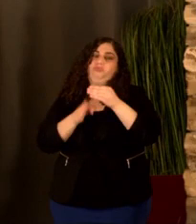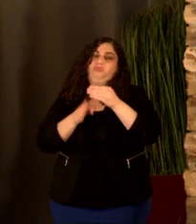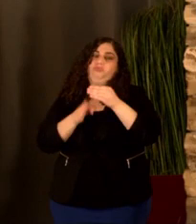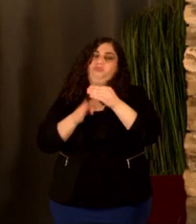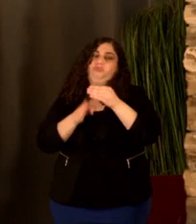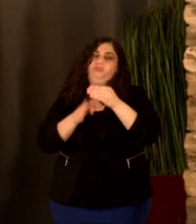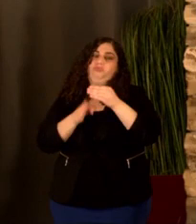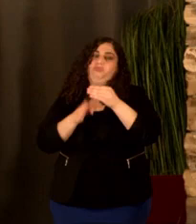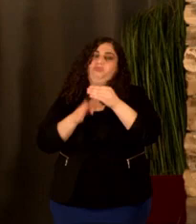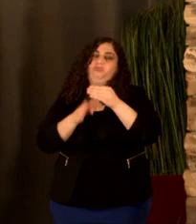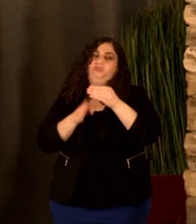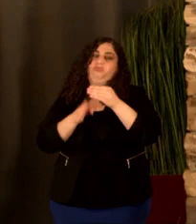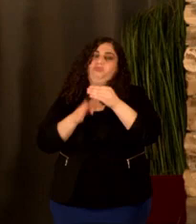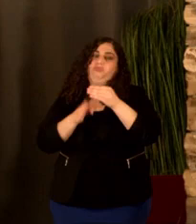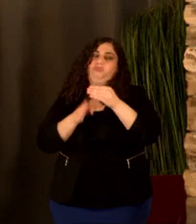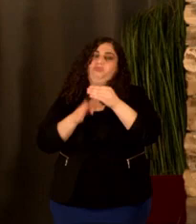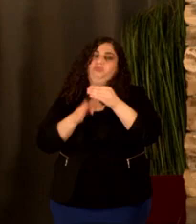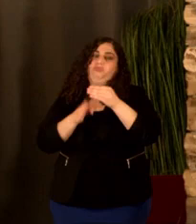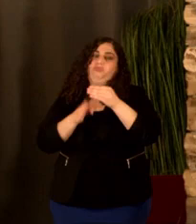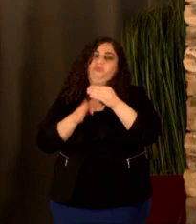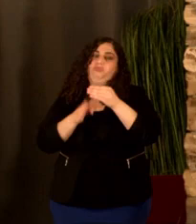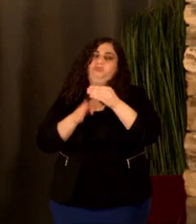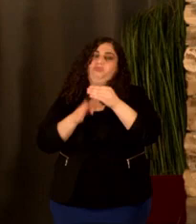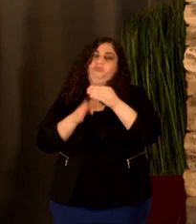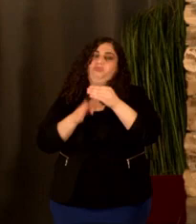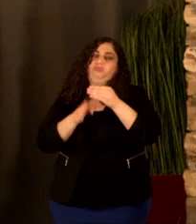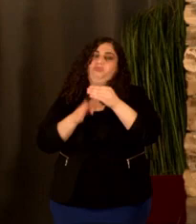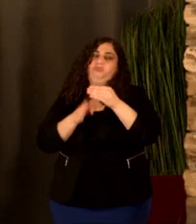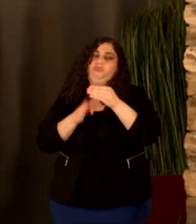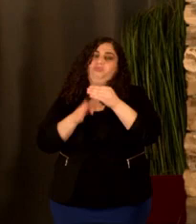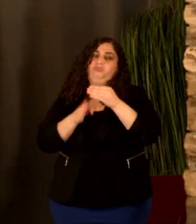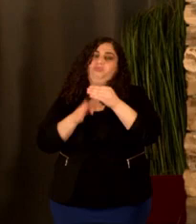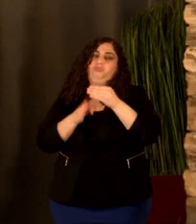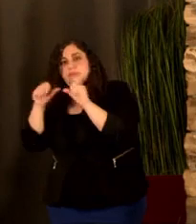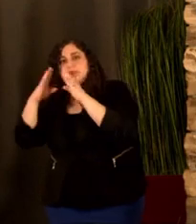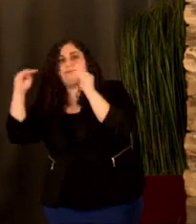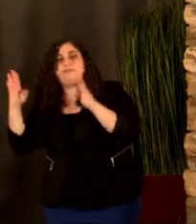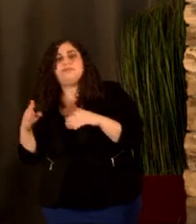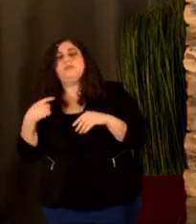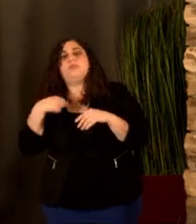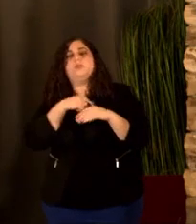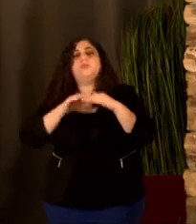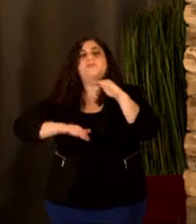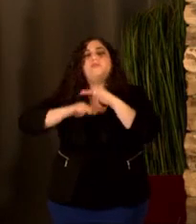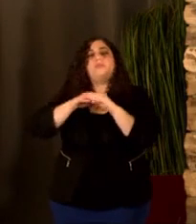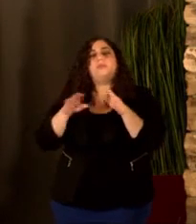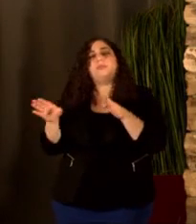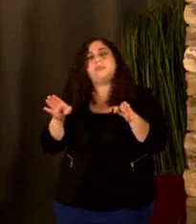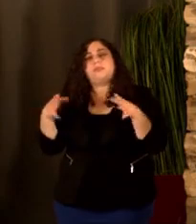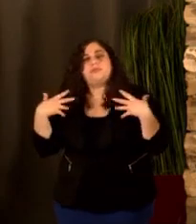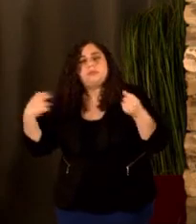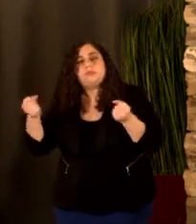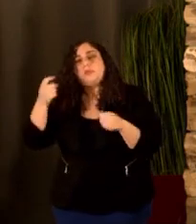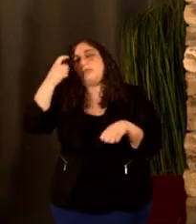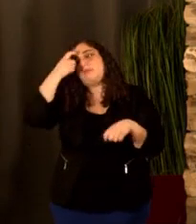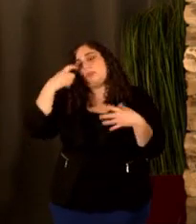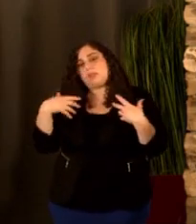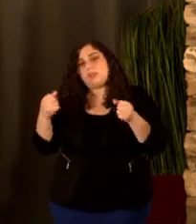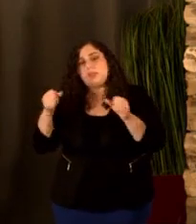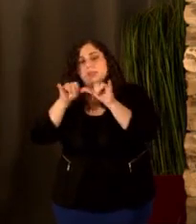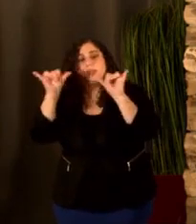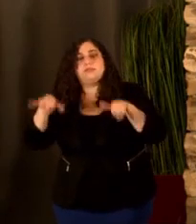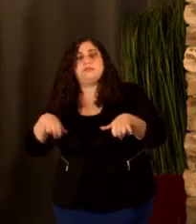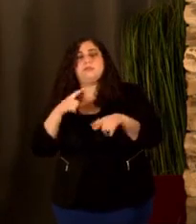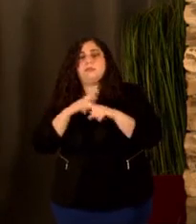just refocusing our efforts on building out capacity in our behavioral health and mental health system and our boarding care home